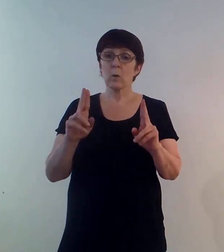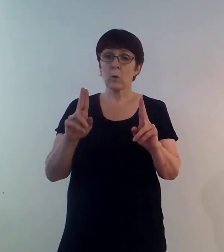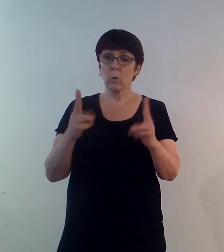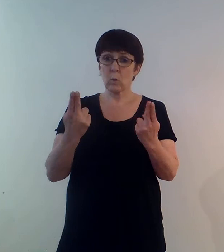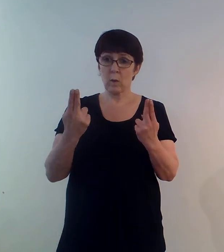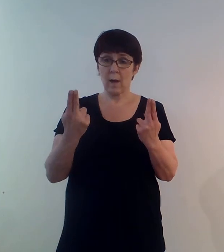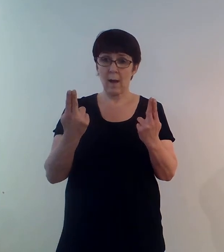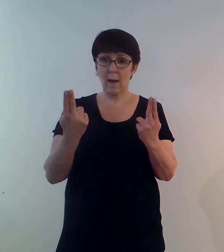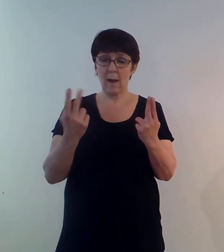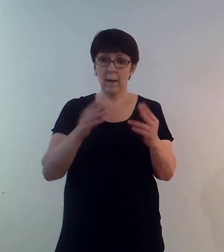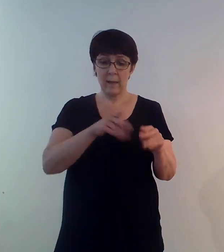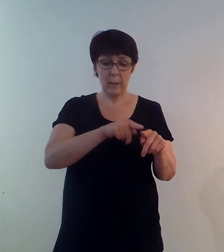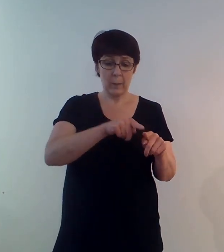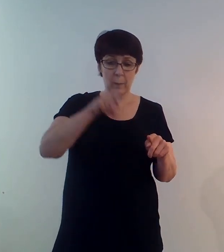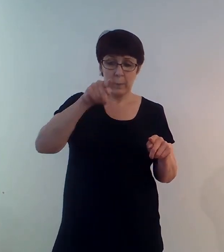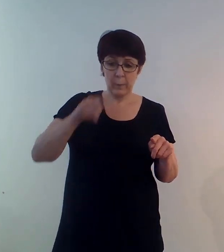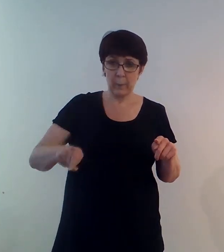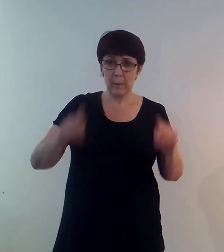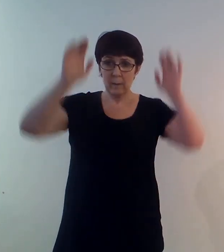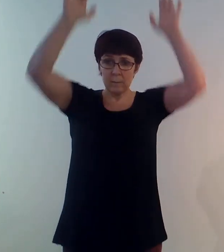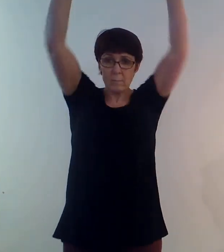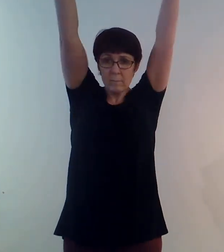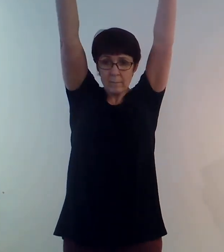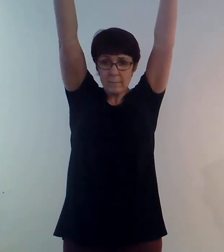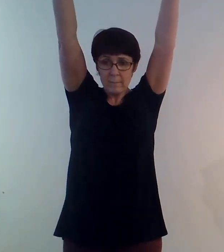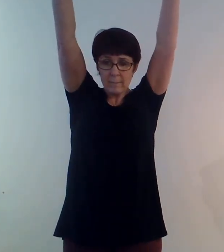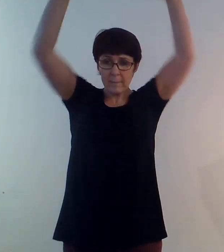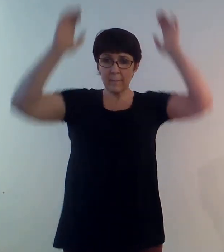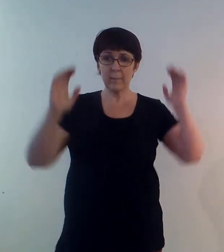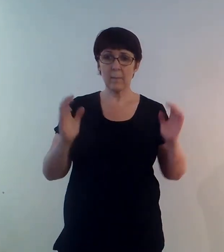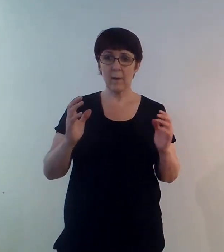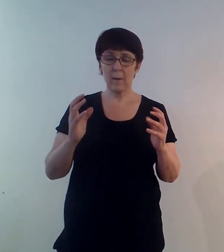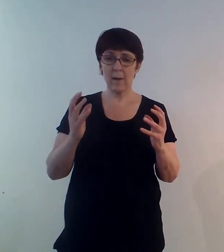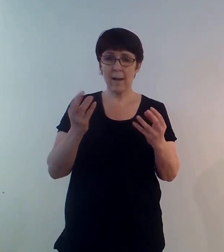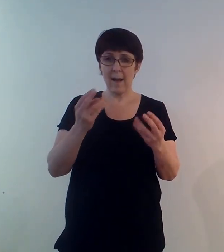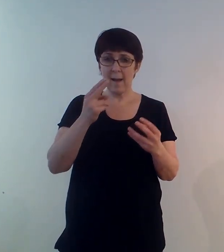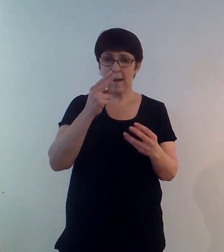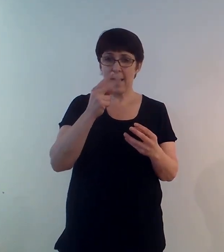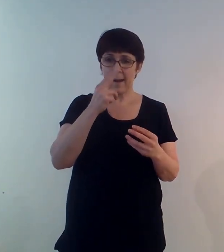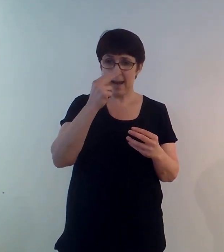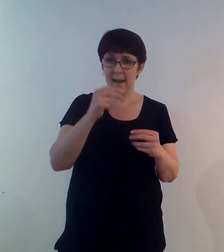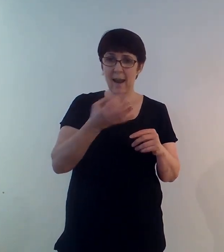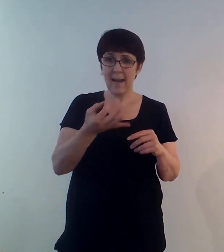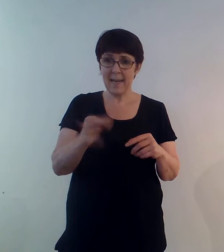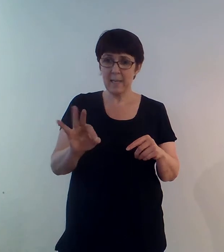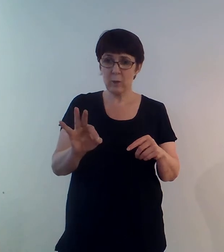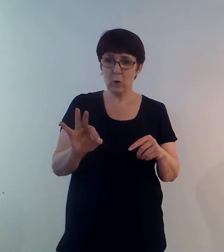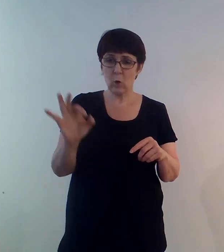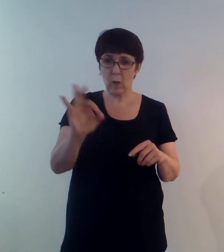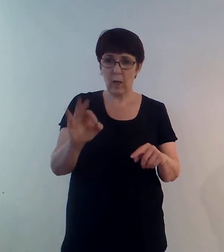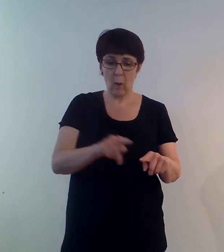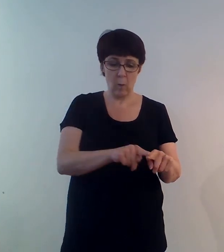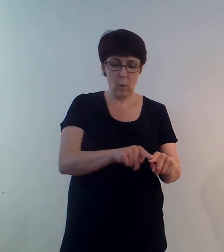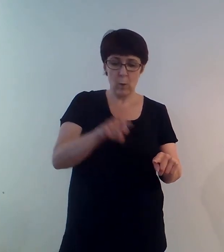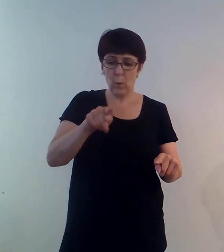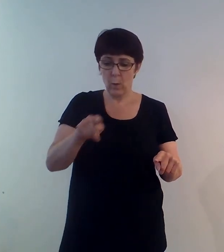handstand. Hold. Keep it with me. Remember that 90-degree angle. If you can do it, absolutely incredible. If not, we want